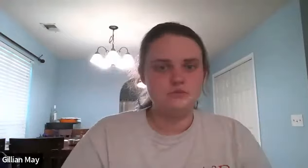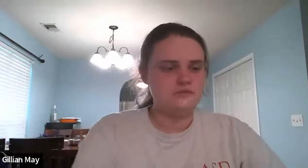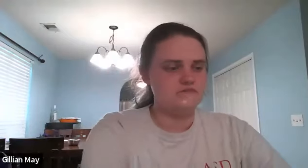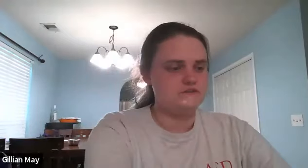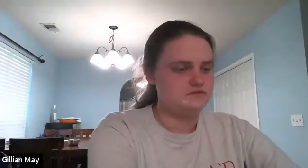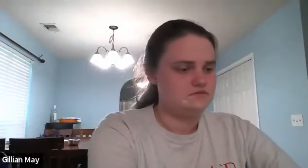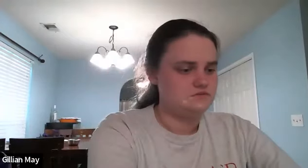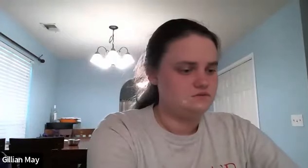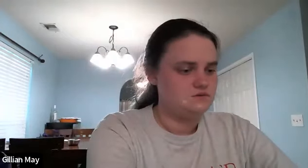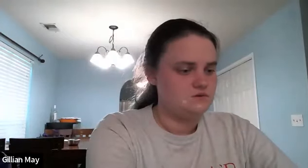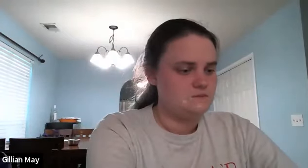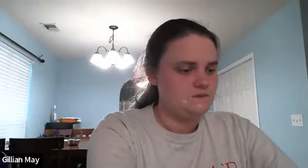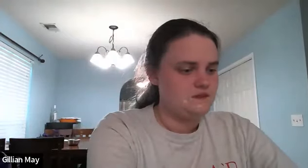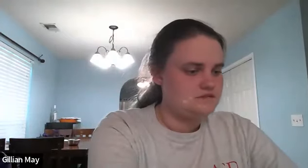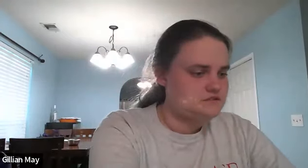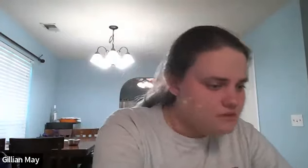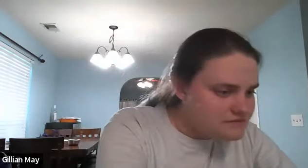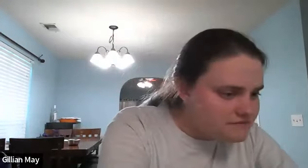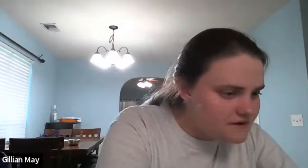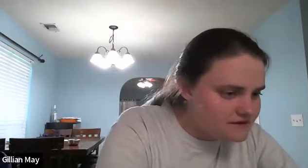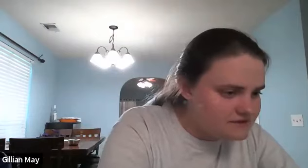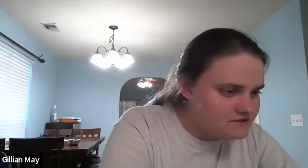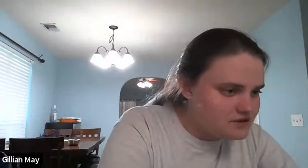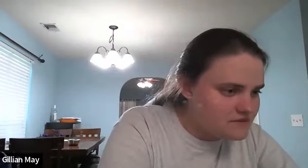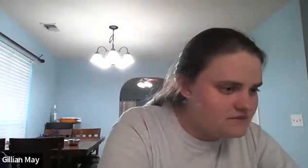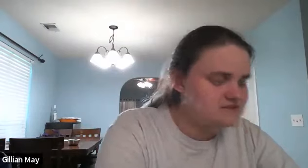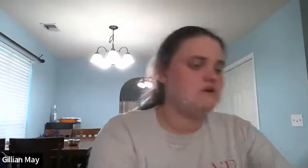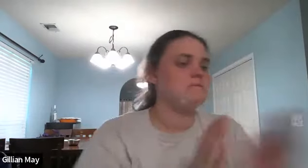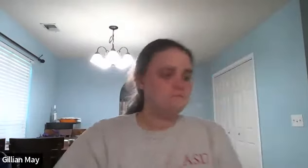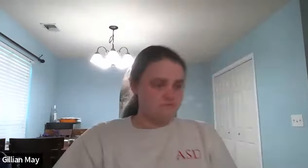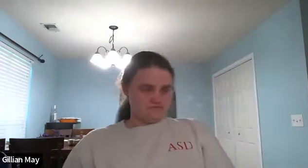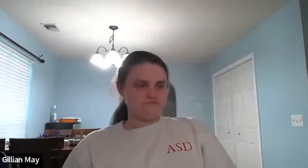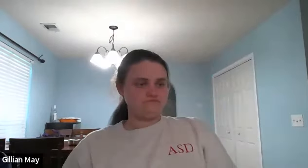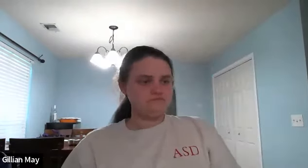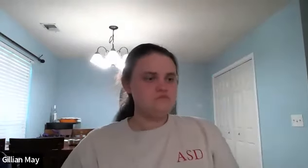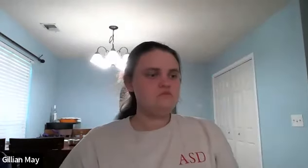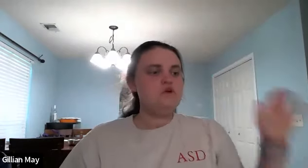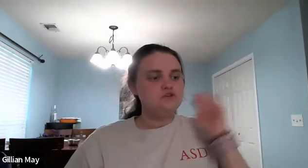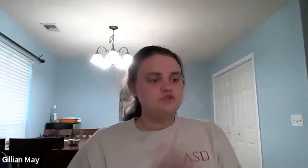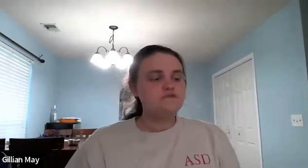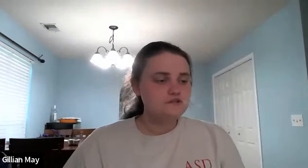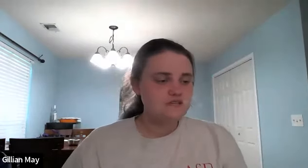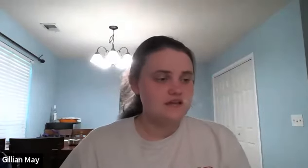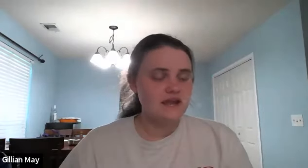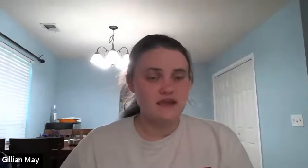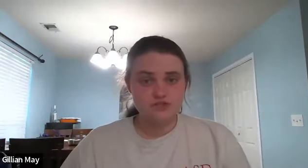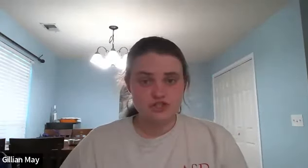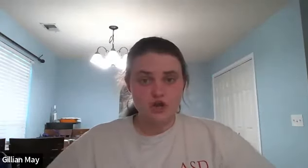be beneficial. So let me find it. Sorry, I was trying to find my list. Okay. So the first sign I have for